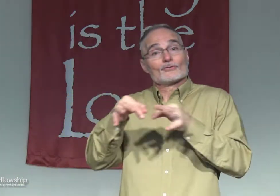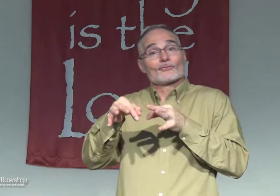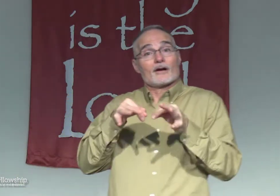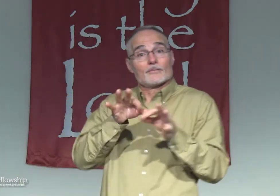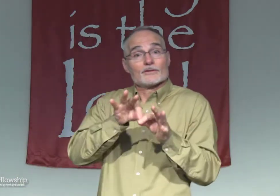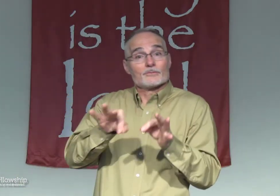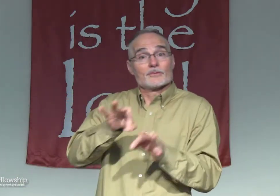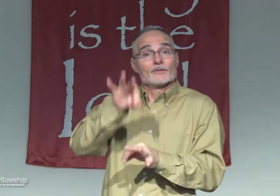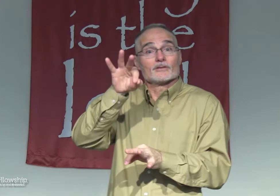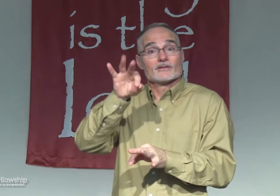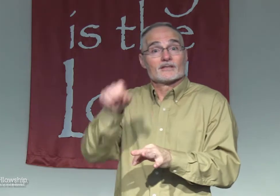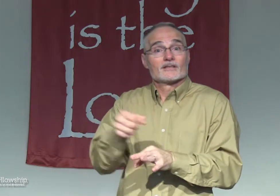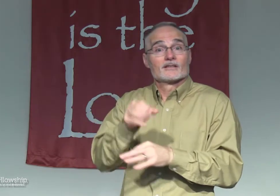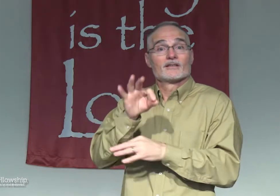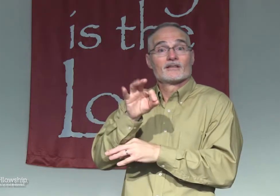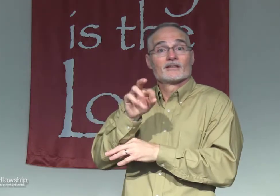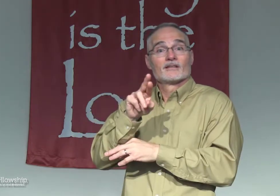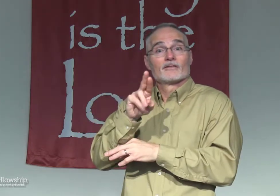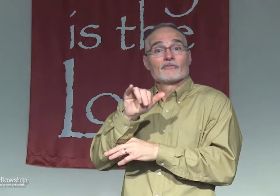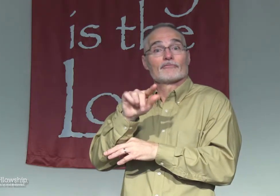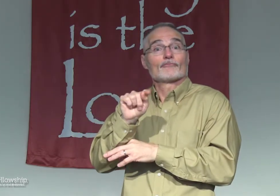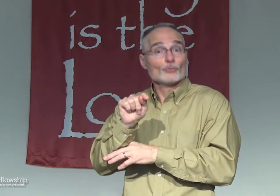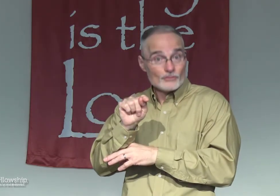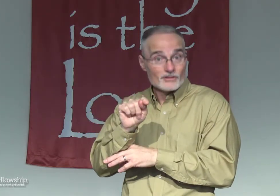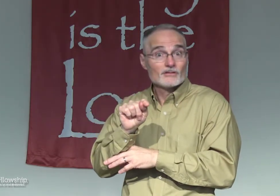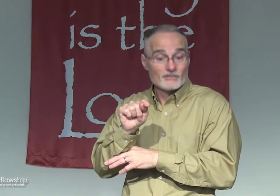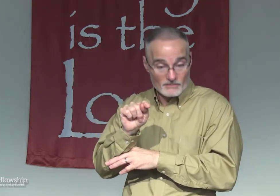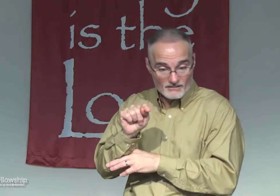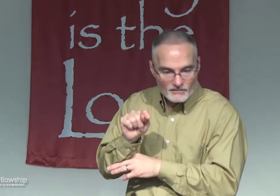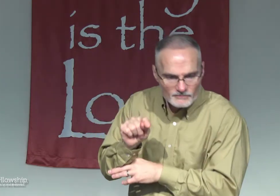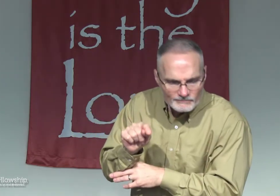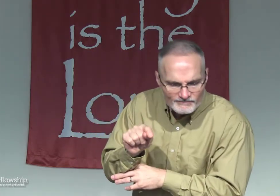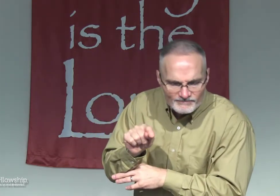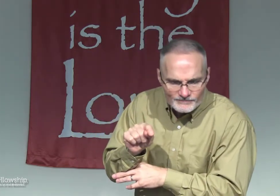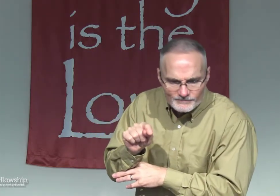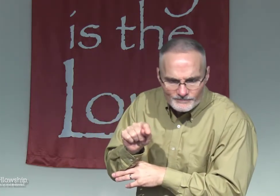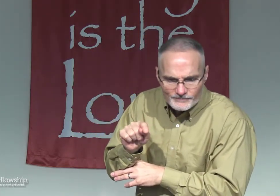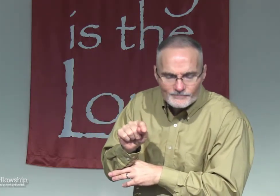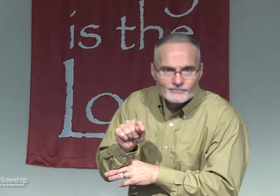And that's why Paul described this, the fruits of the Spirit.